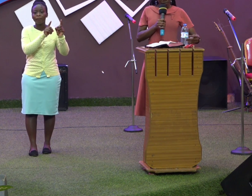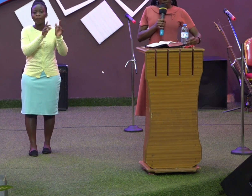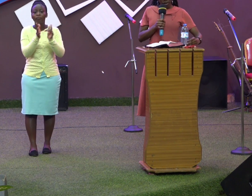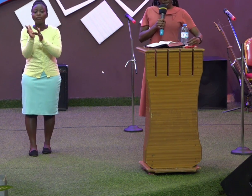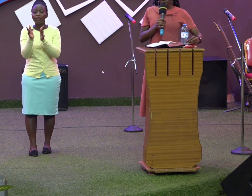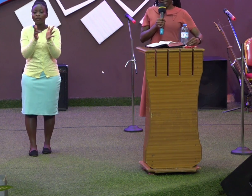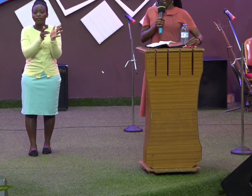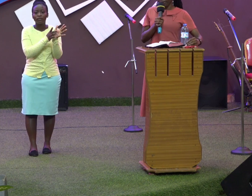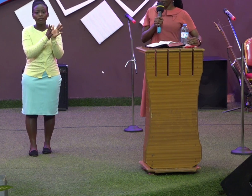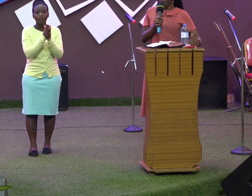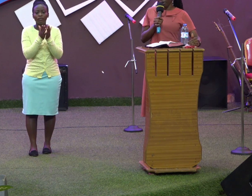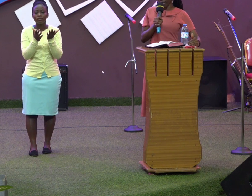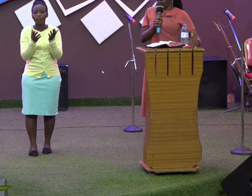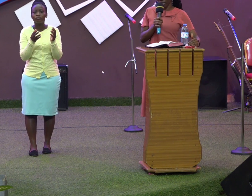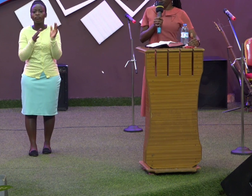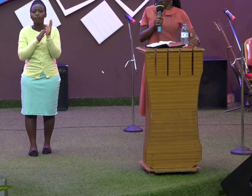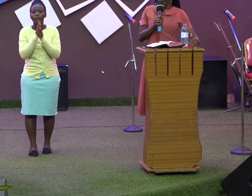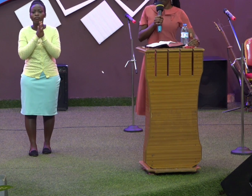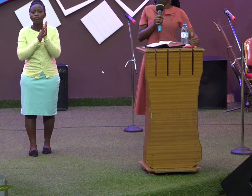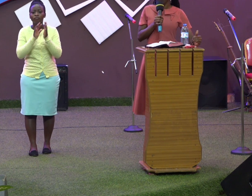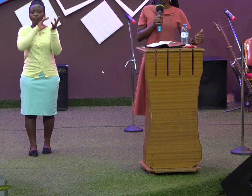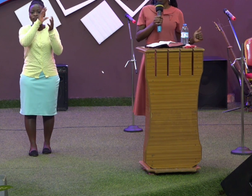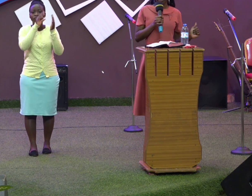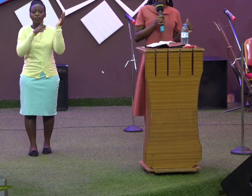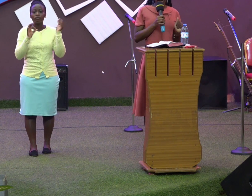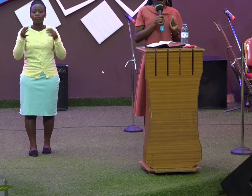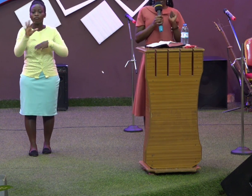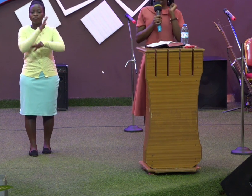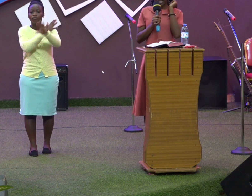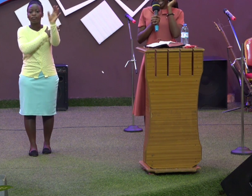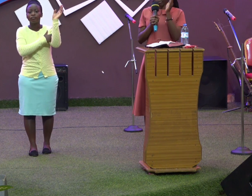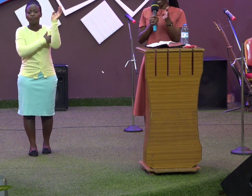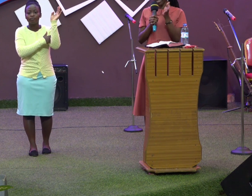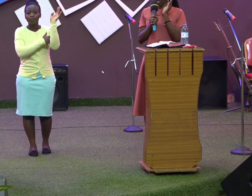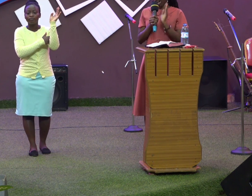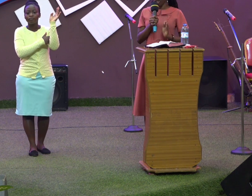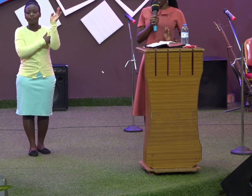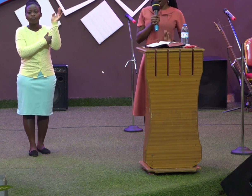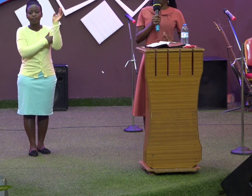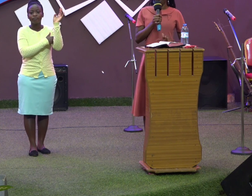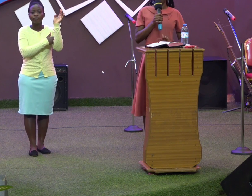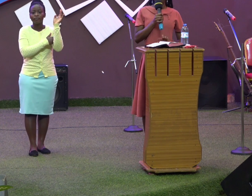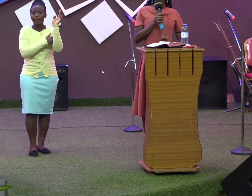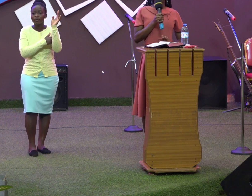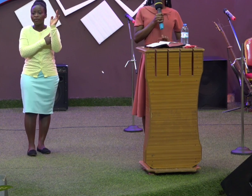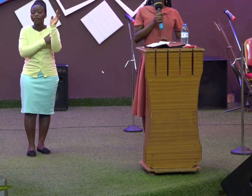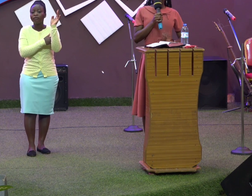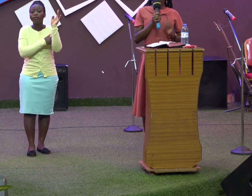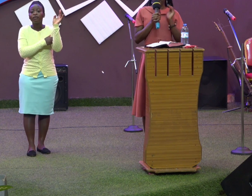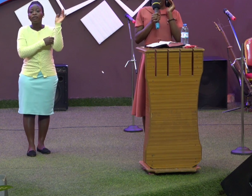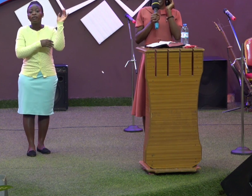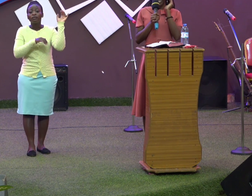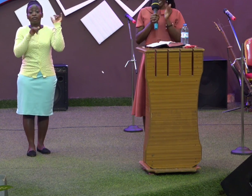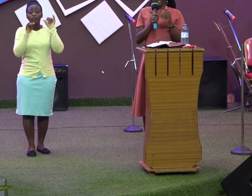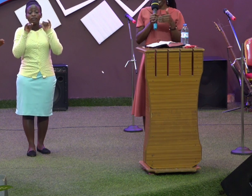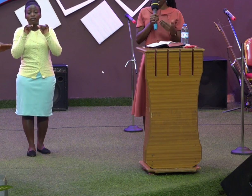would desire so much for the presence of his Father. And he would spend the day charging up. He